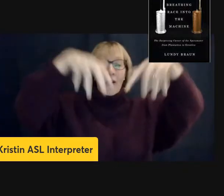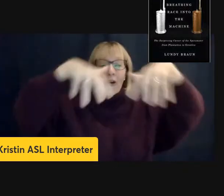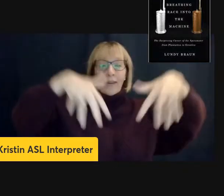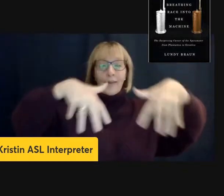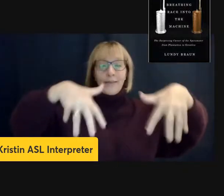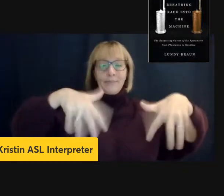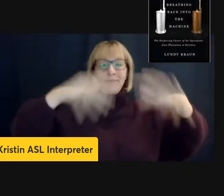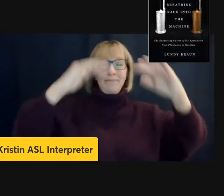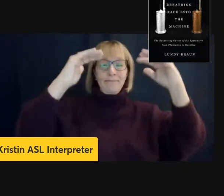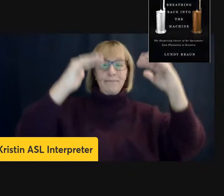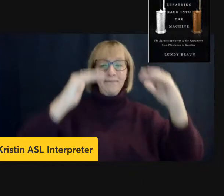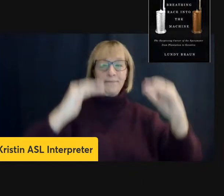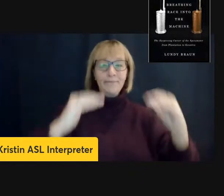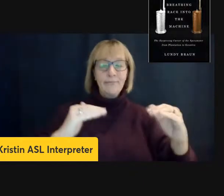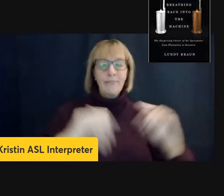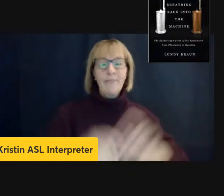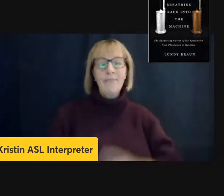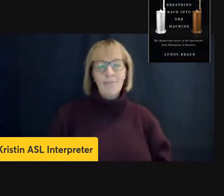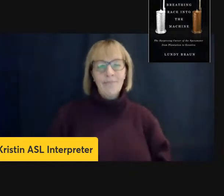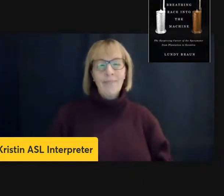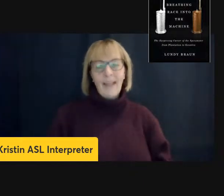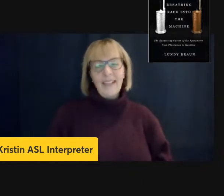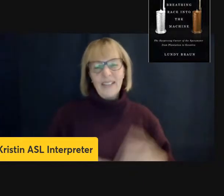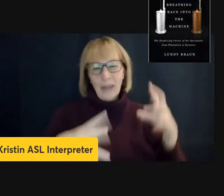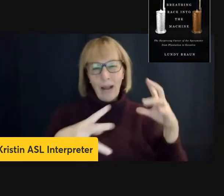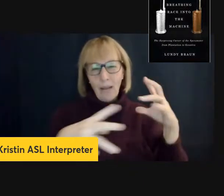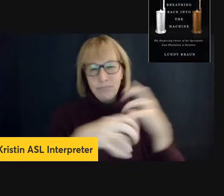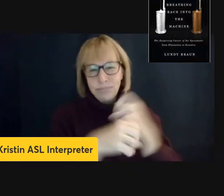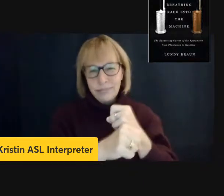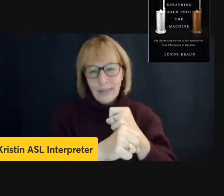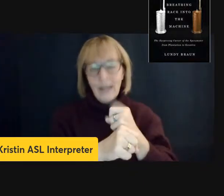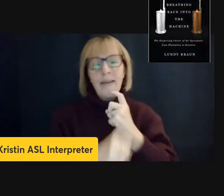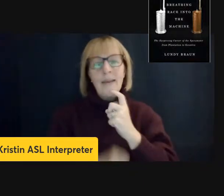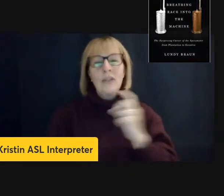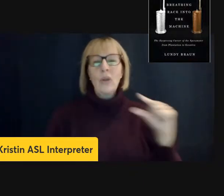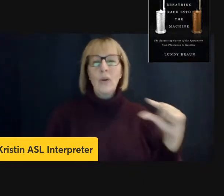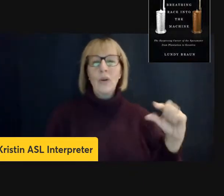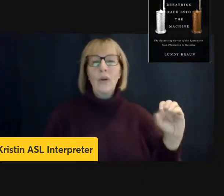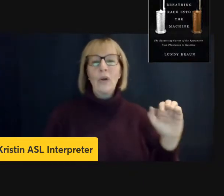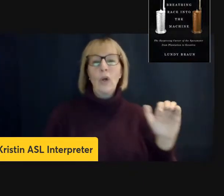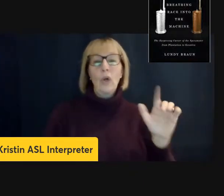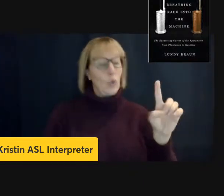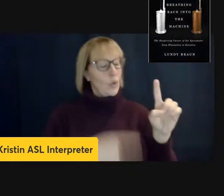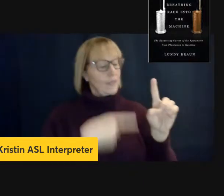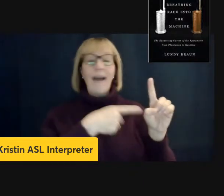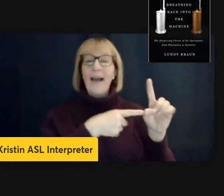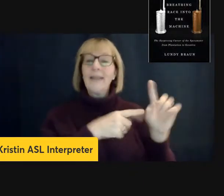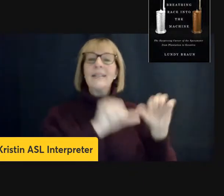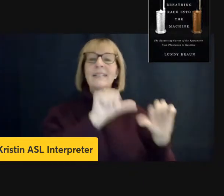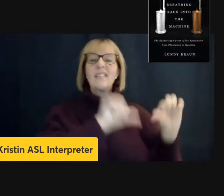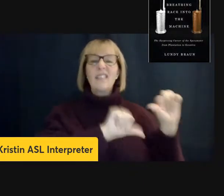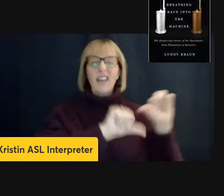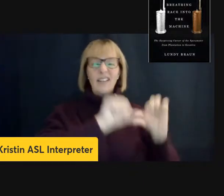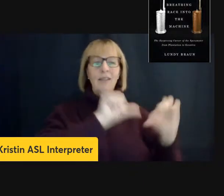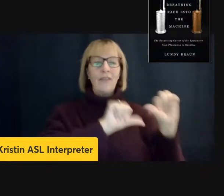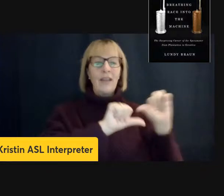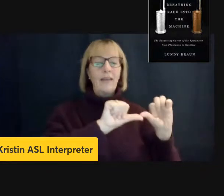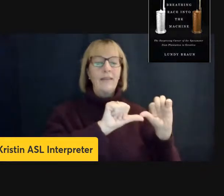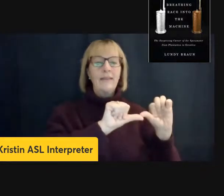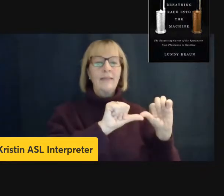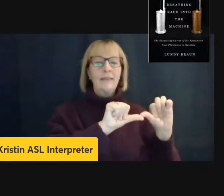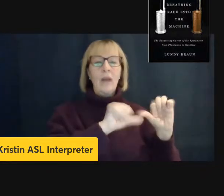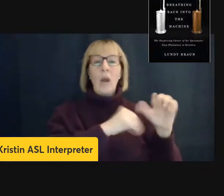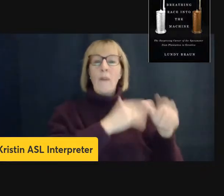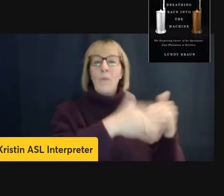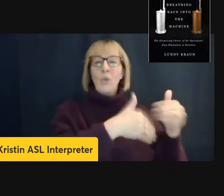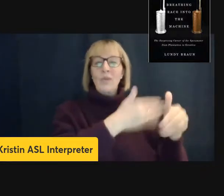To make a long story short, Gould's seemingly rigorous scientific method for the caught the attention of